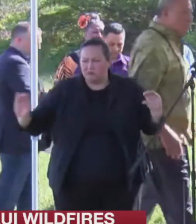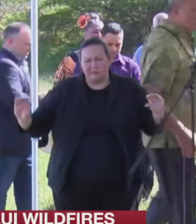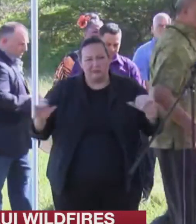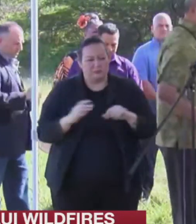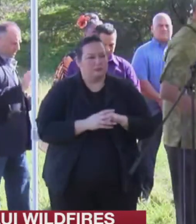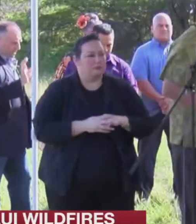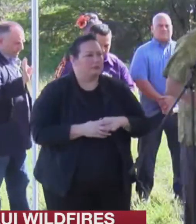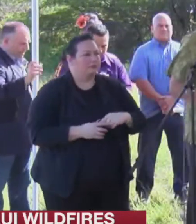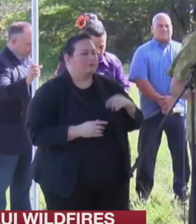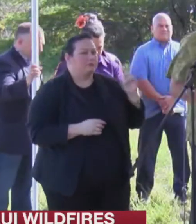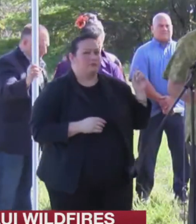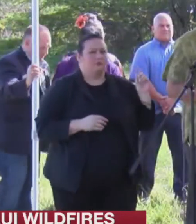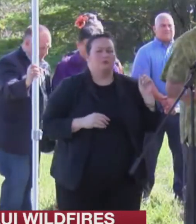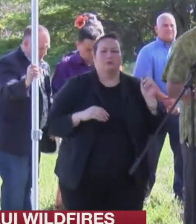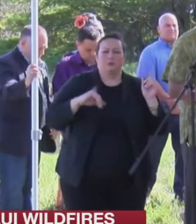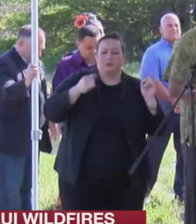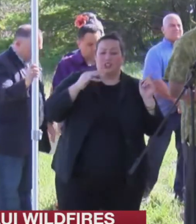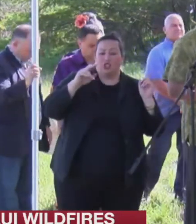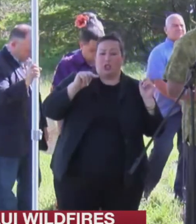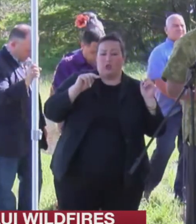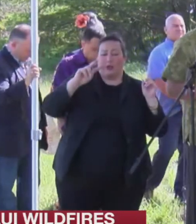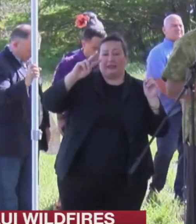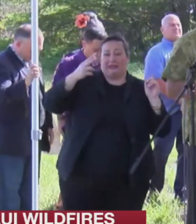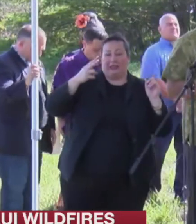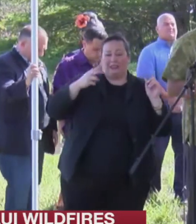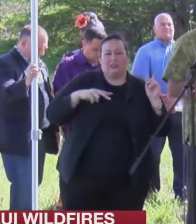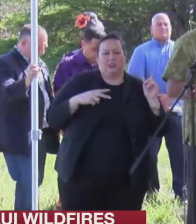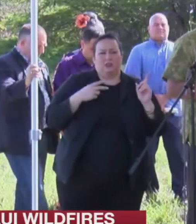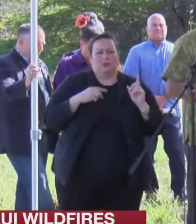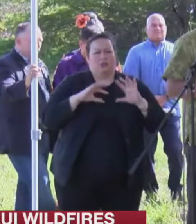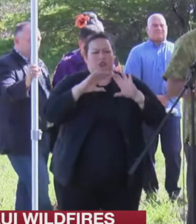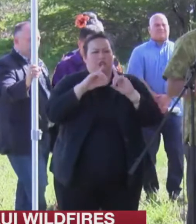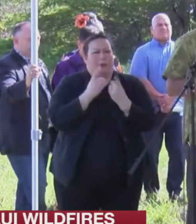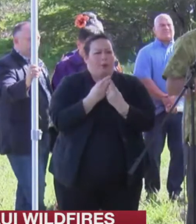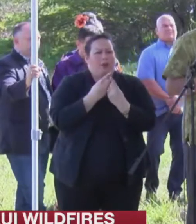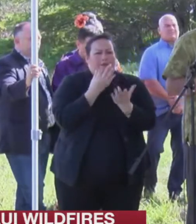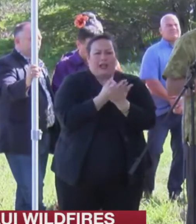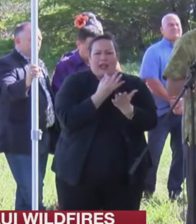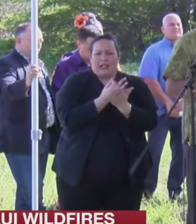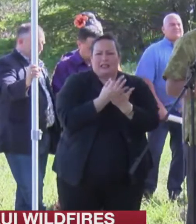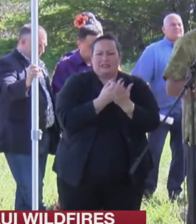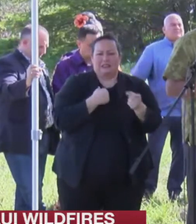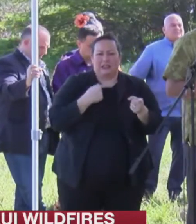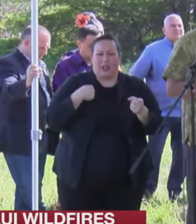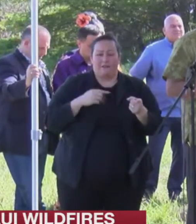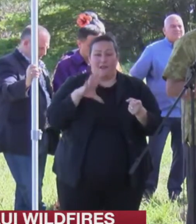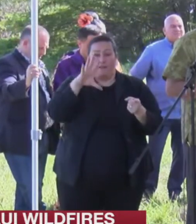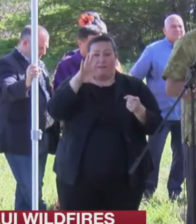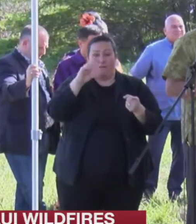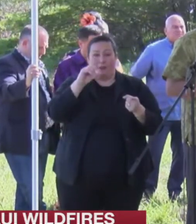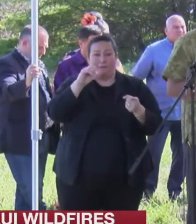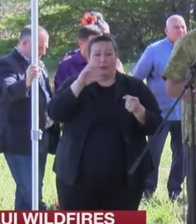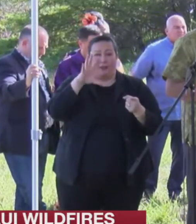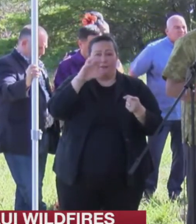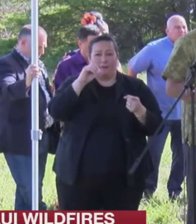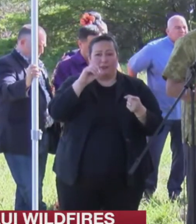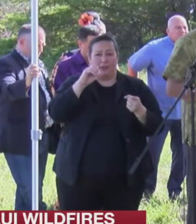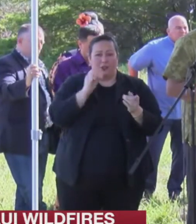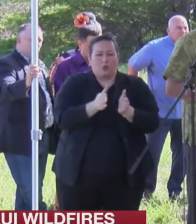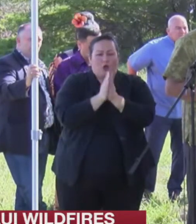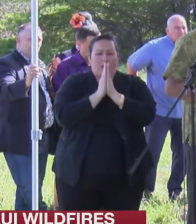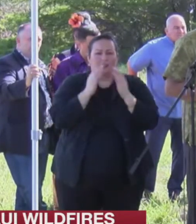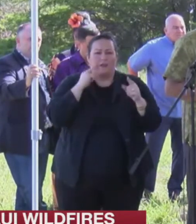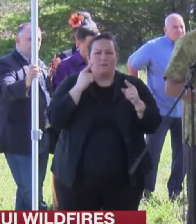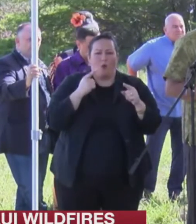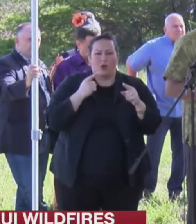So as of January 2nd, the county's Department of Finance received 50 requests for exemptions. That's just one way to count